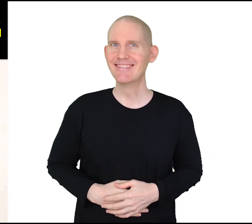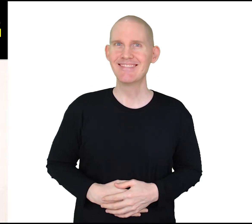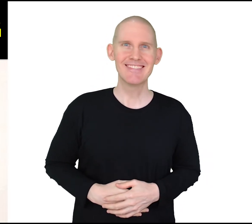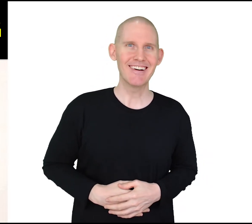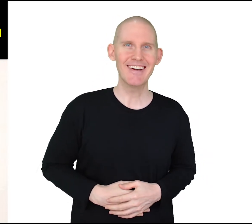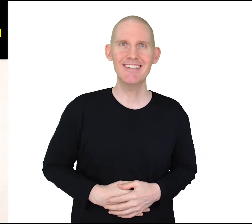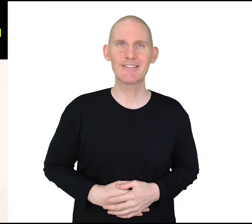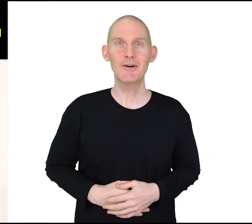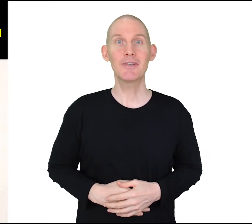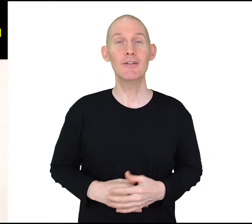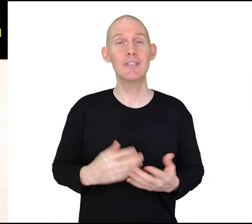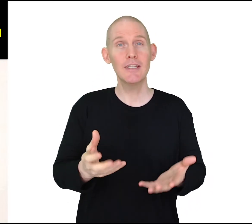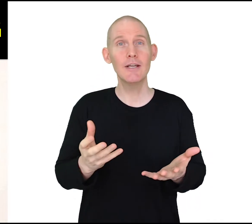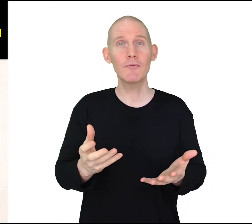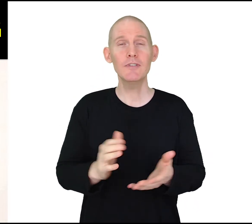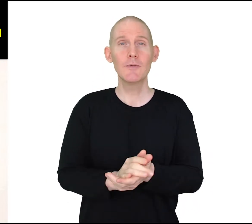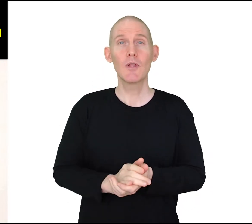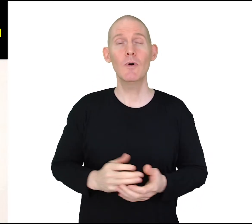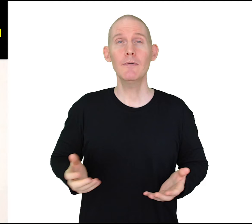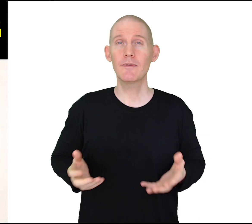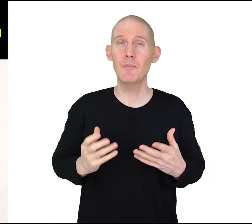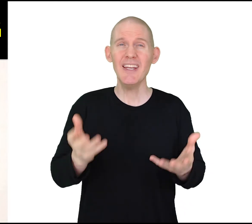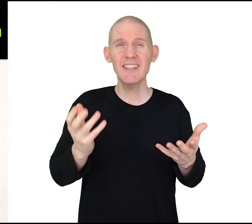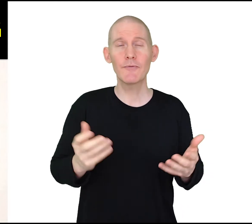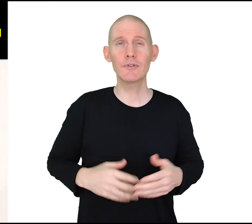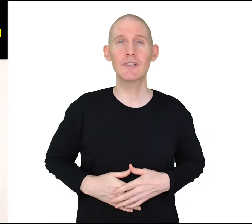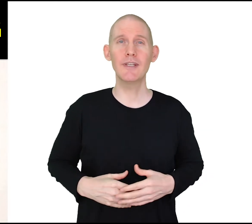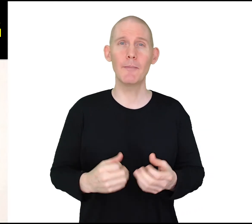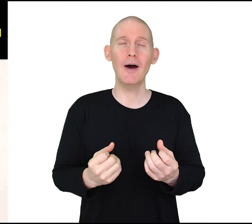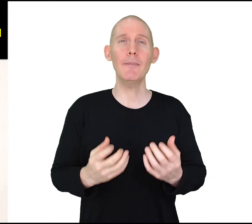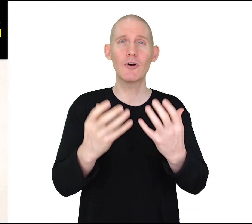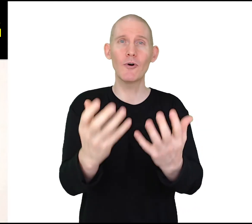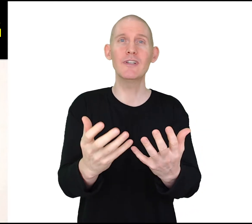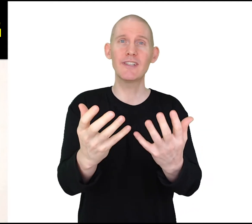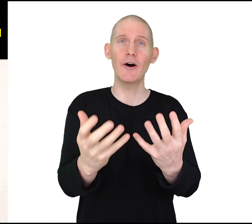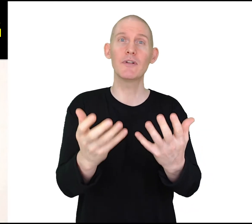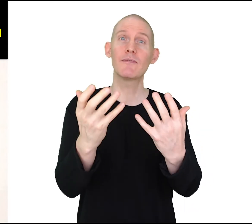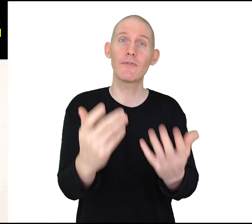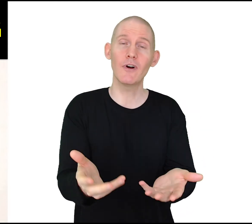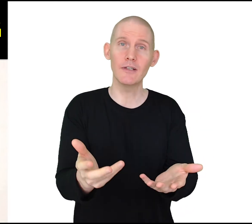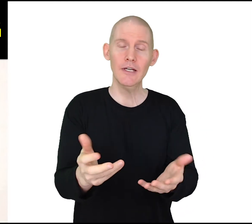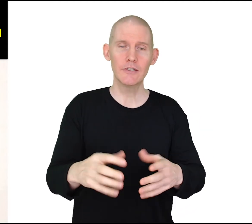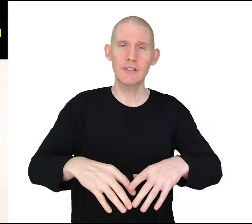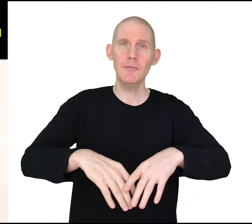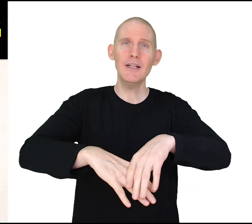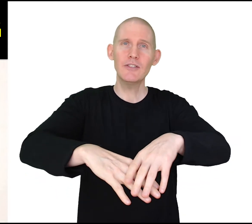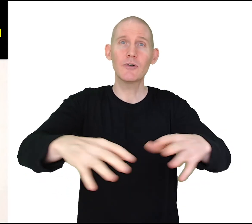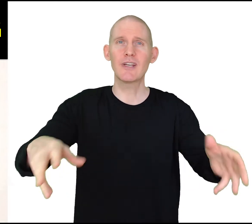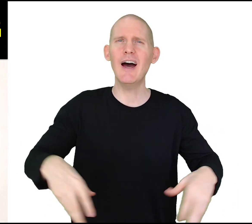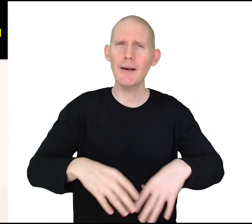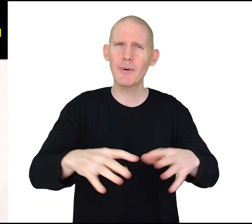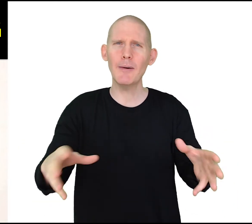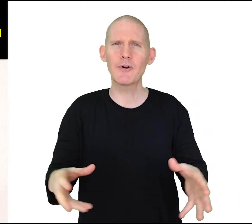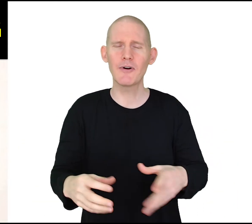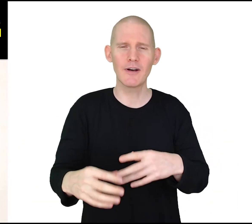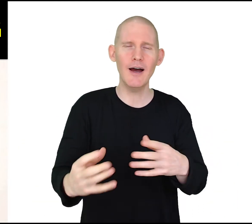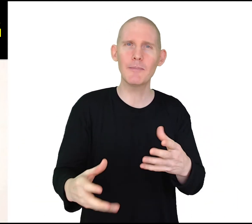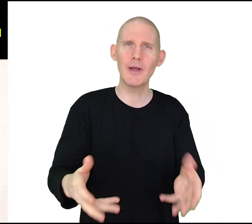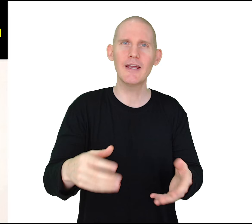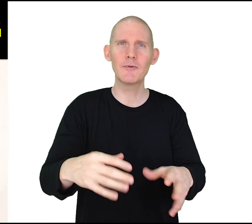All right, so can you see the difference? Well, the main difference is that popcorn is out in front. Just imagine, it's hot popcorn, hot pan, whatever